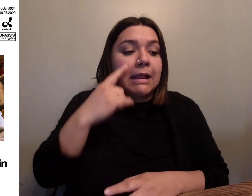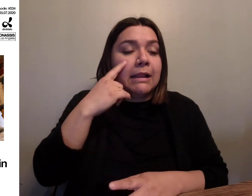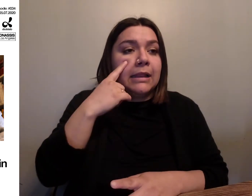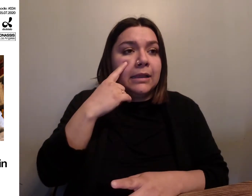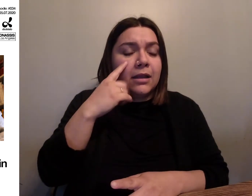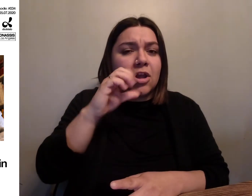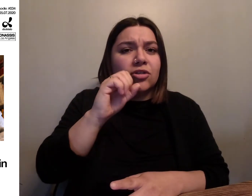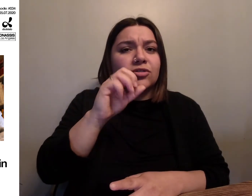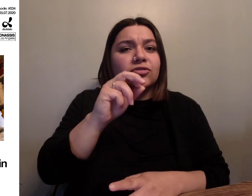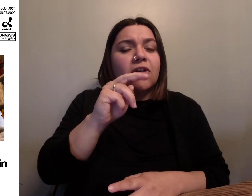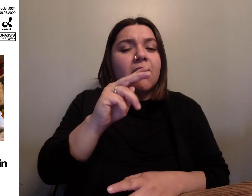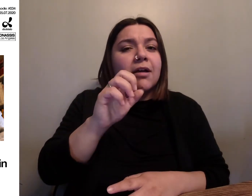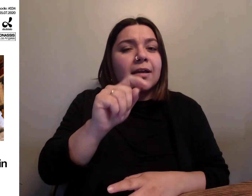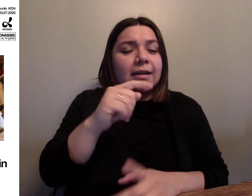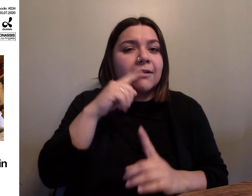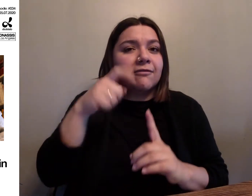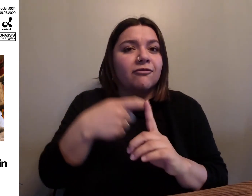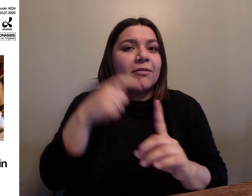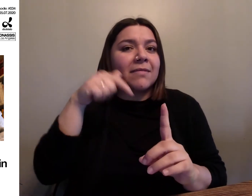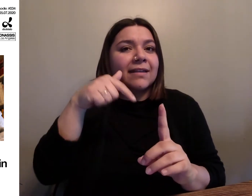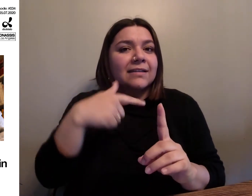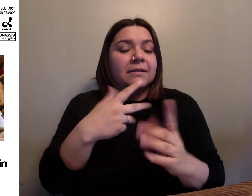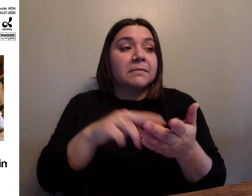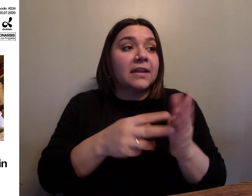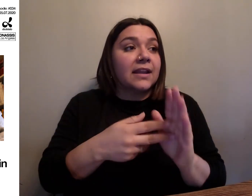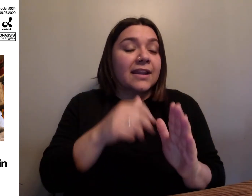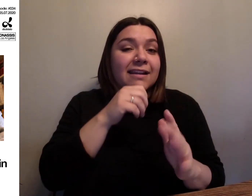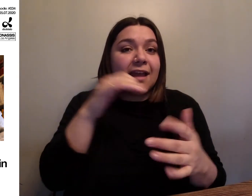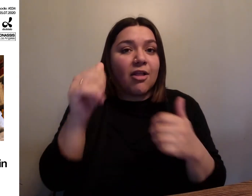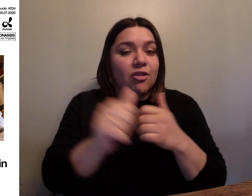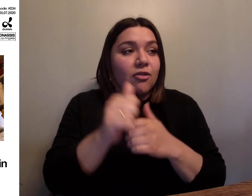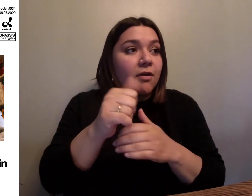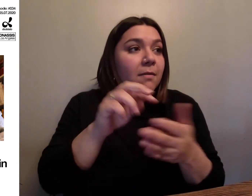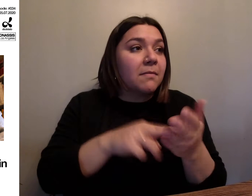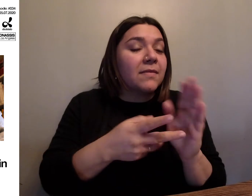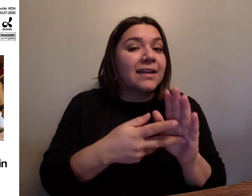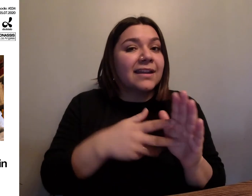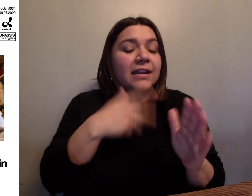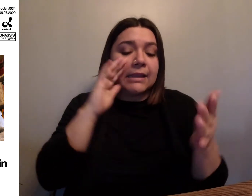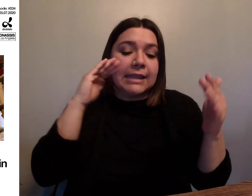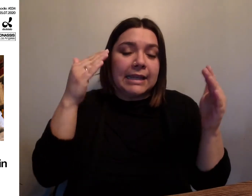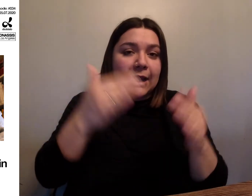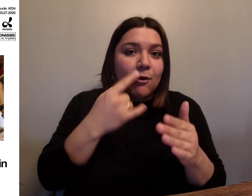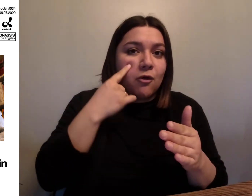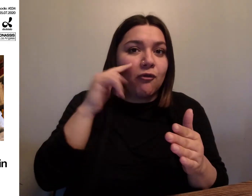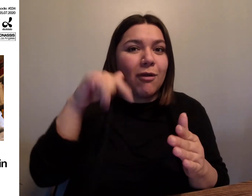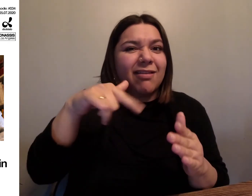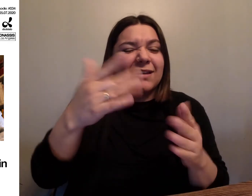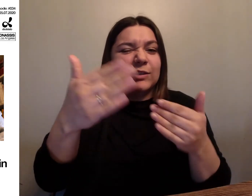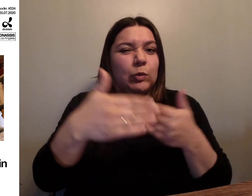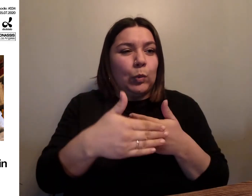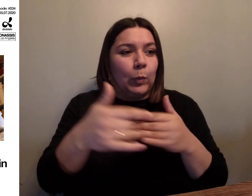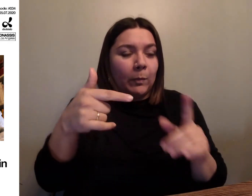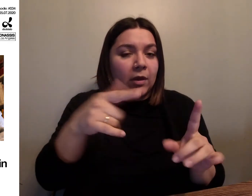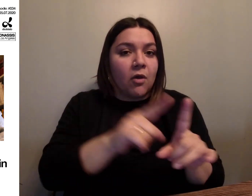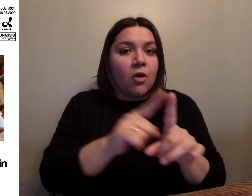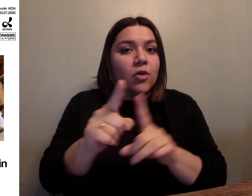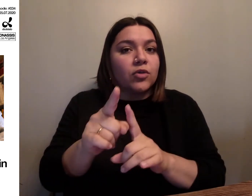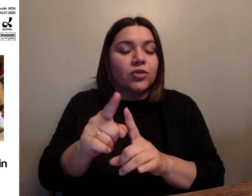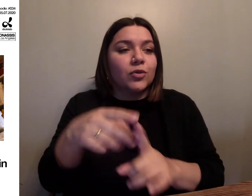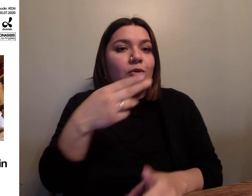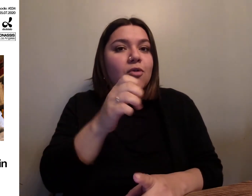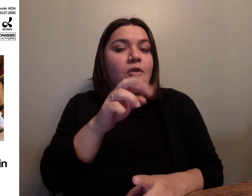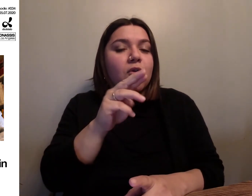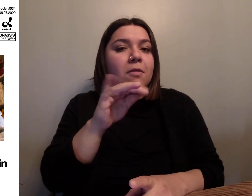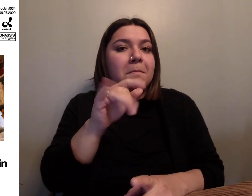it begins with, "Nuns fret not in their narrow convent room, and